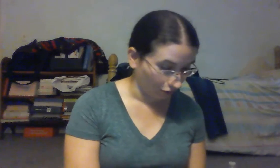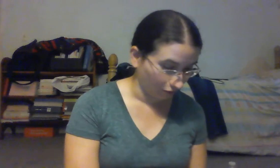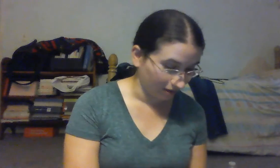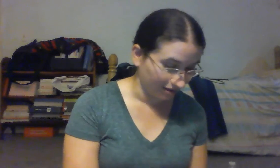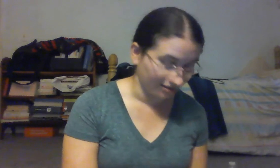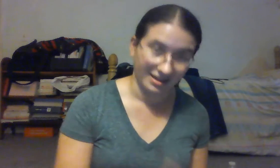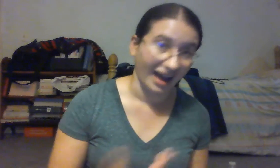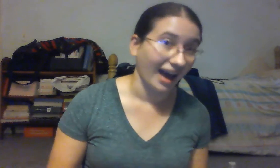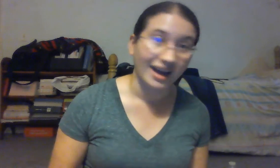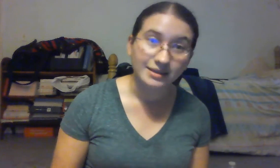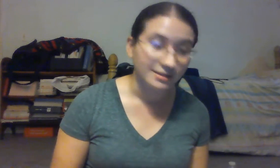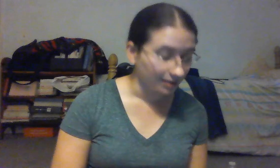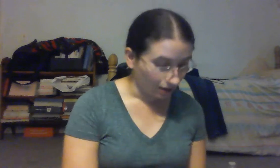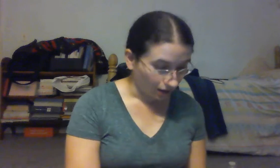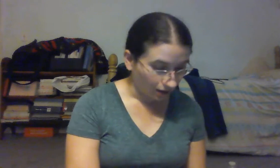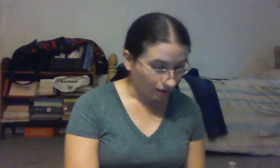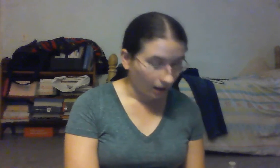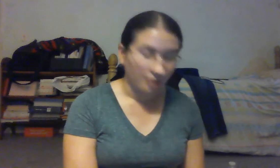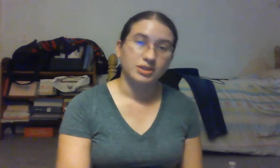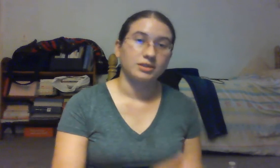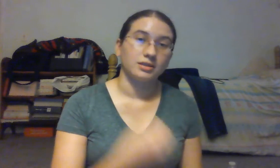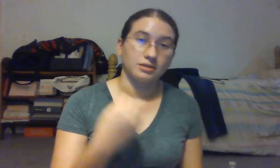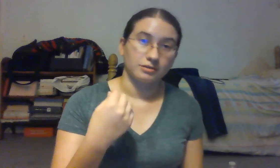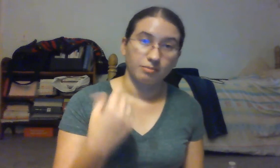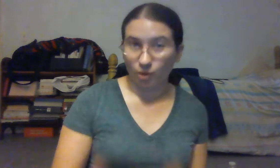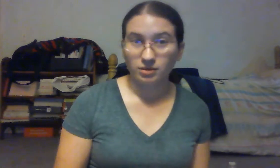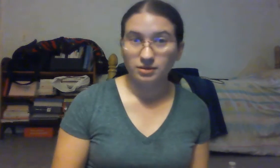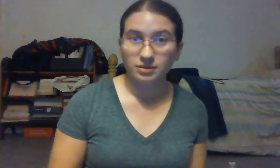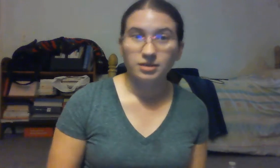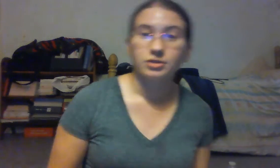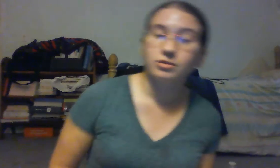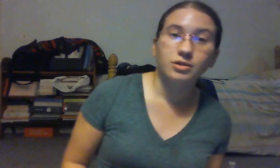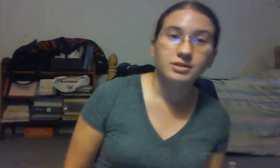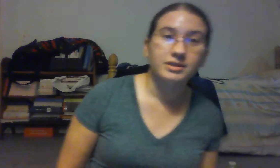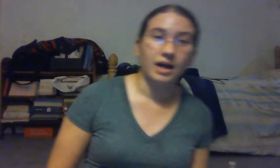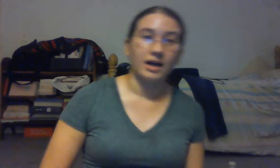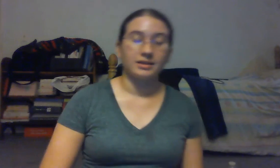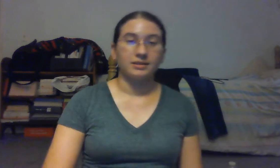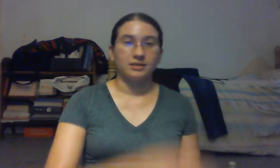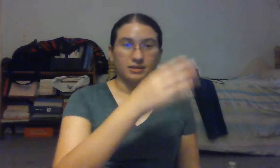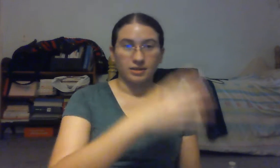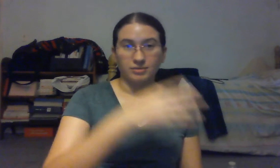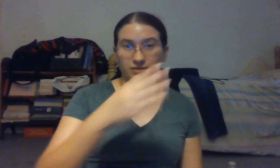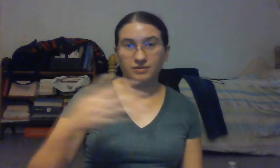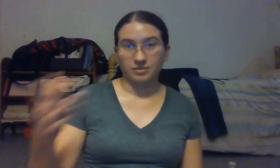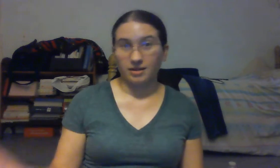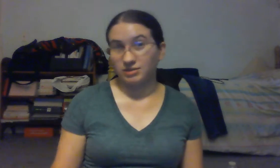verb is the has. And the object is book. You could sign subject, verb,